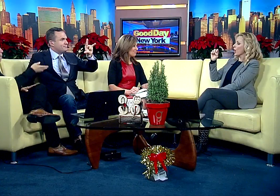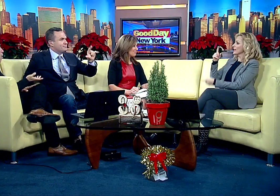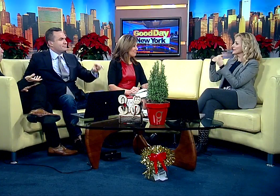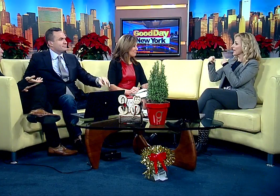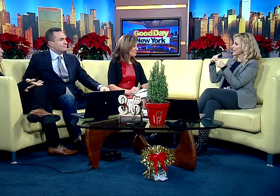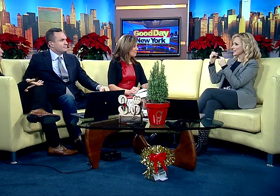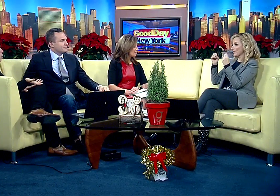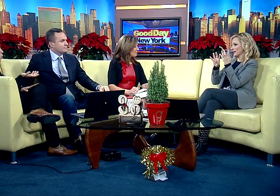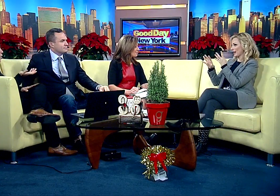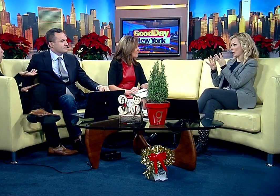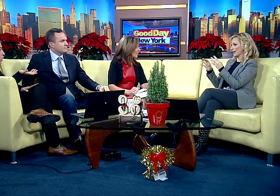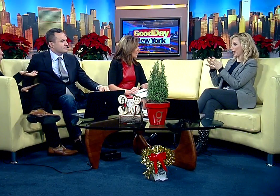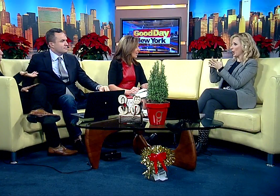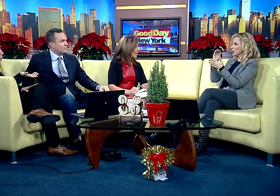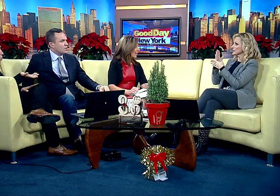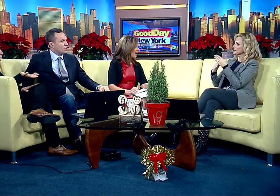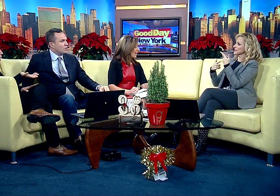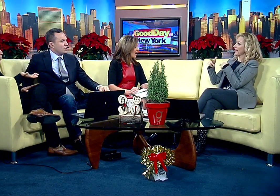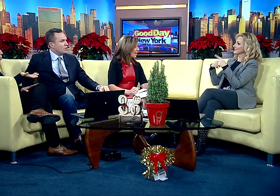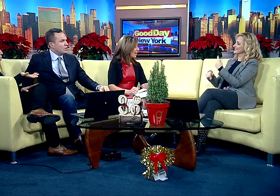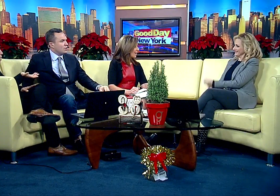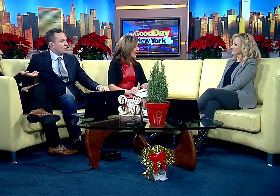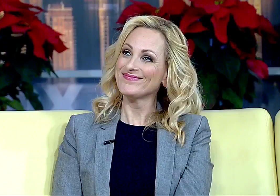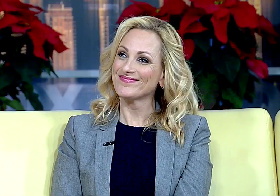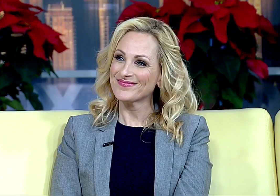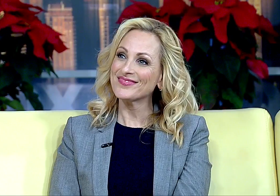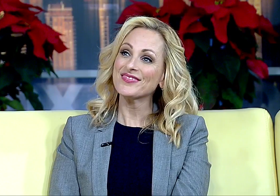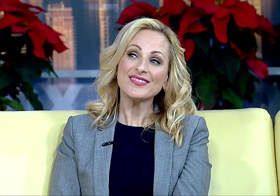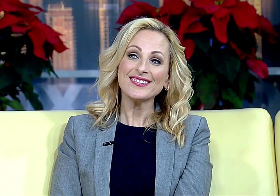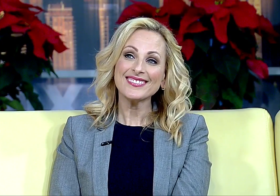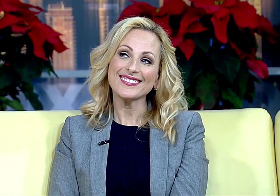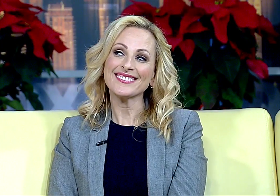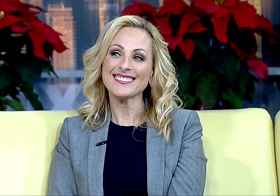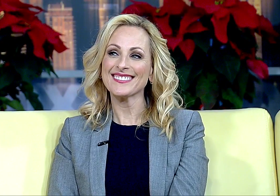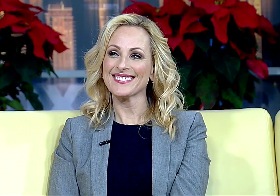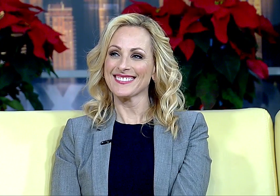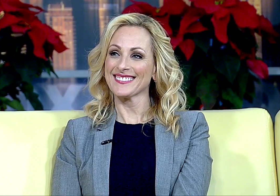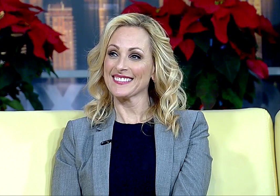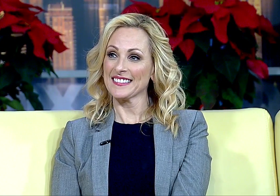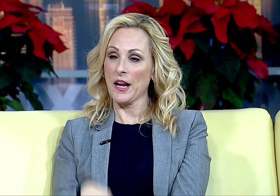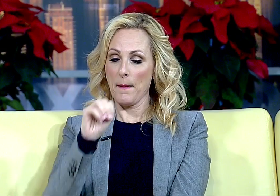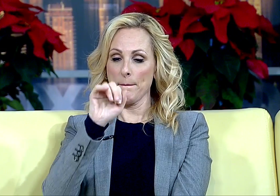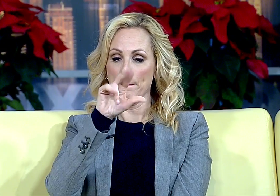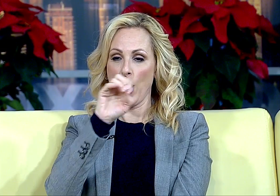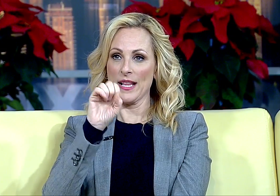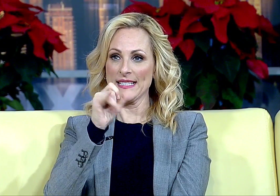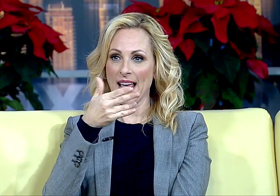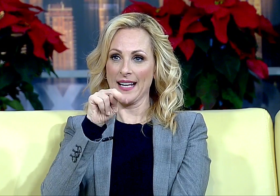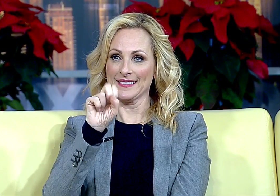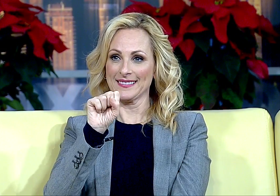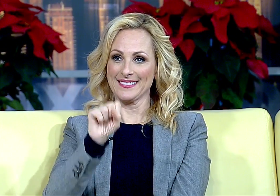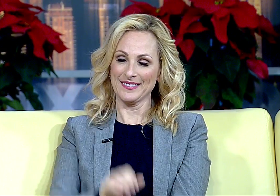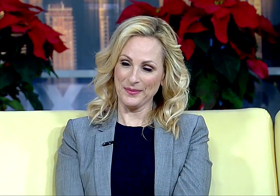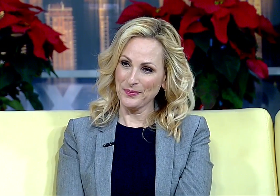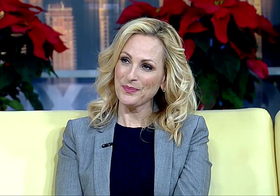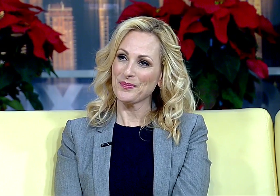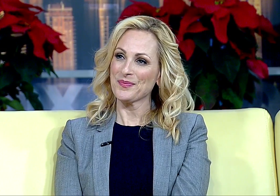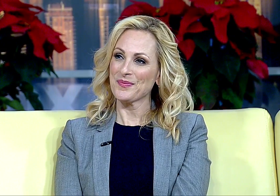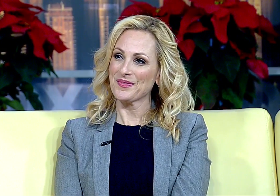called Marlee Signs, which you can, if you want to learn sign language, you can learn it from that. Oh, so cool. Marlee Signs, it's an app. Yes. Very cool. Give us one